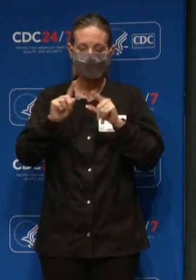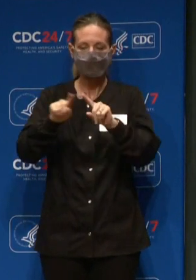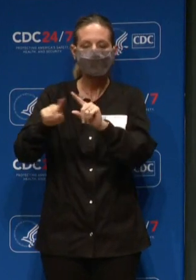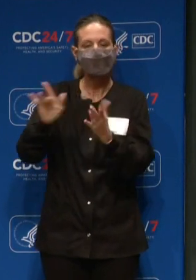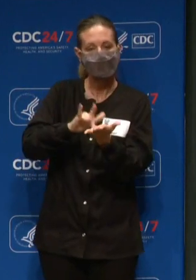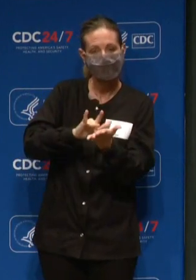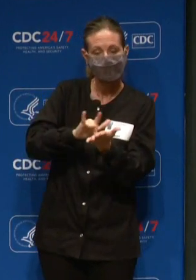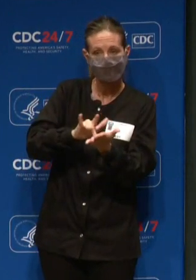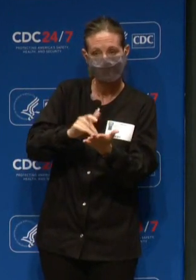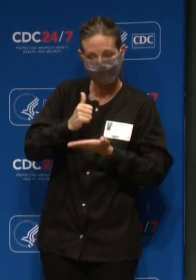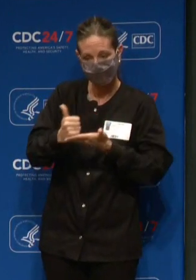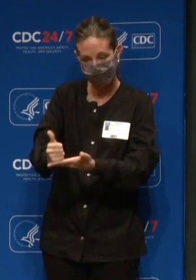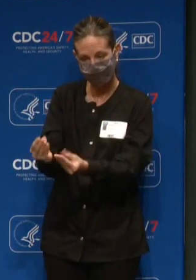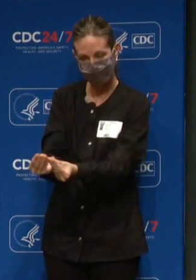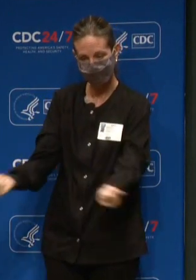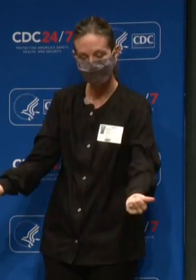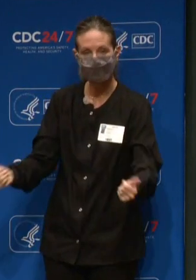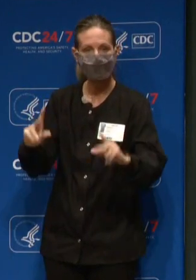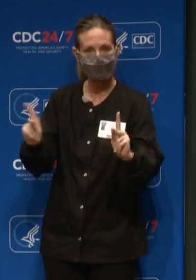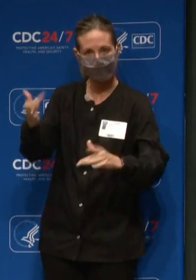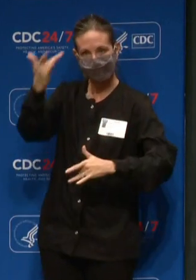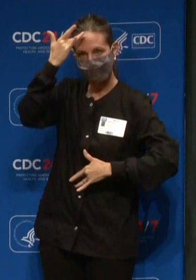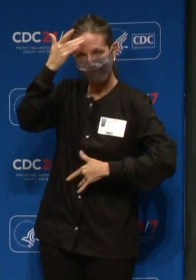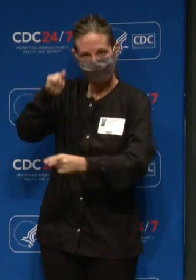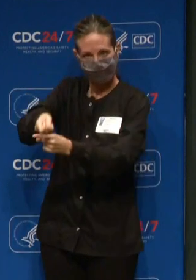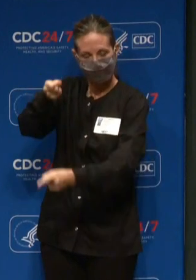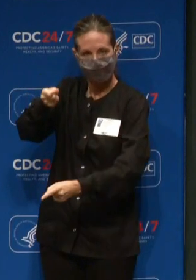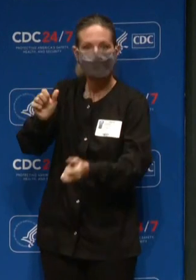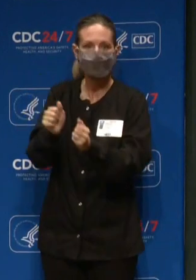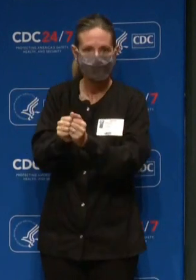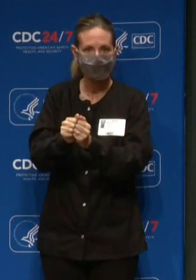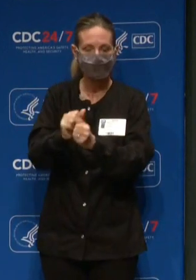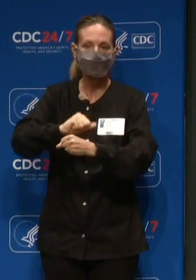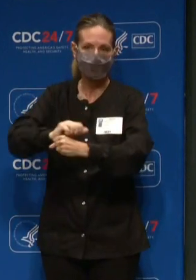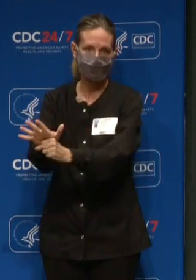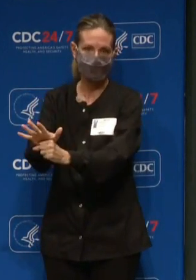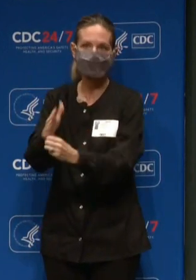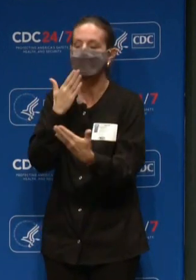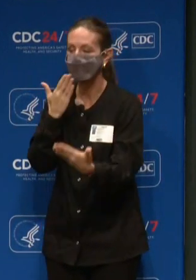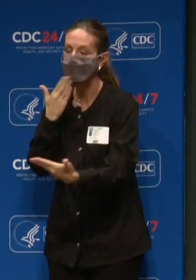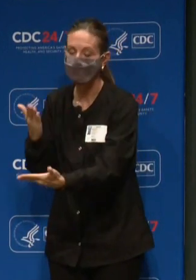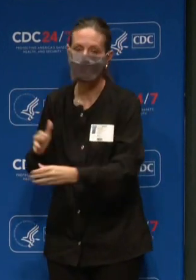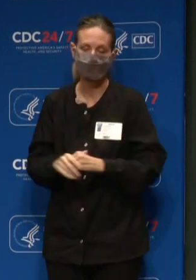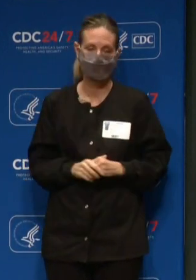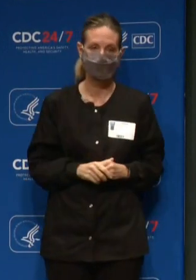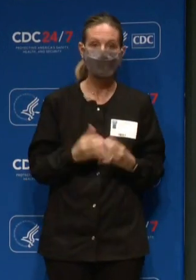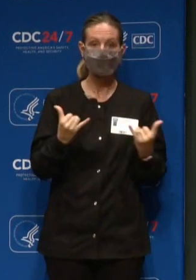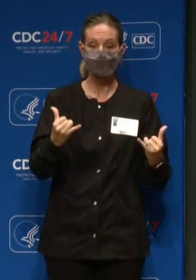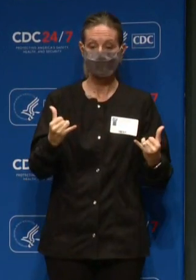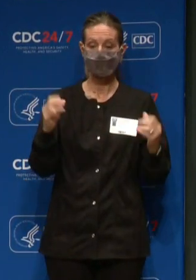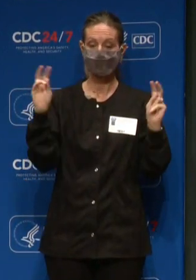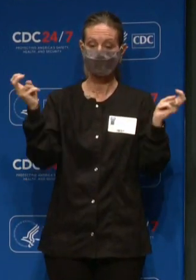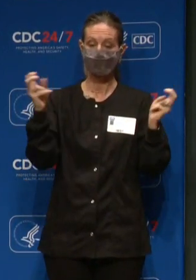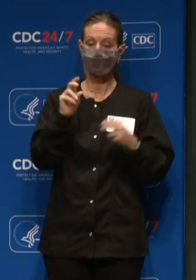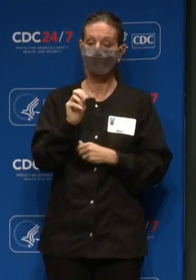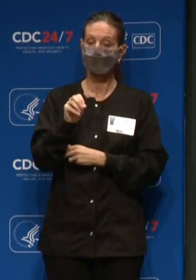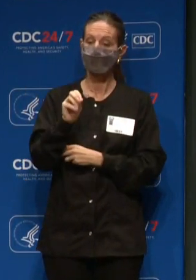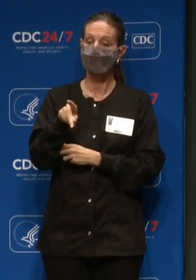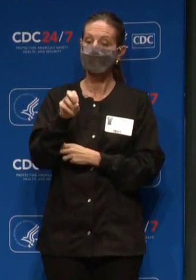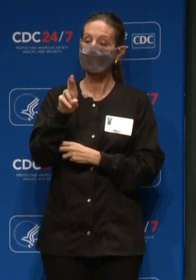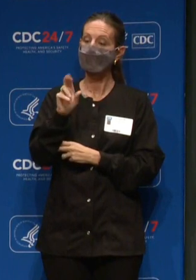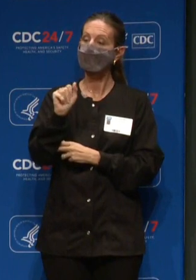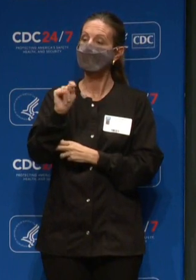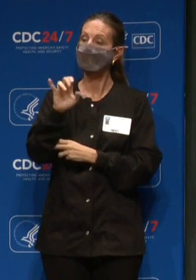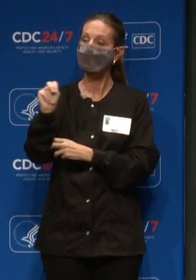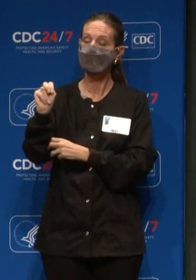vaccine. Thanks to how we designed Operation Warp Speed, if and when the FDA gives the go-ahead for